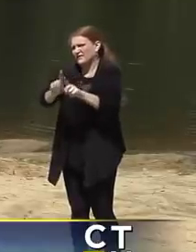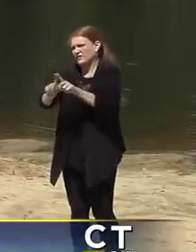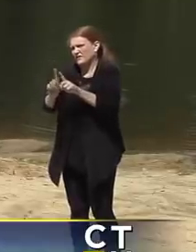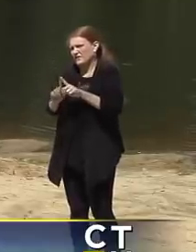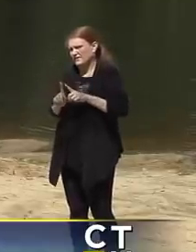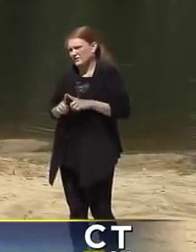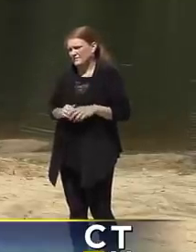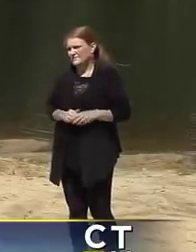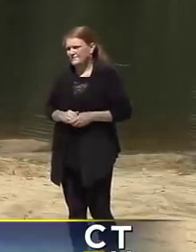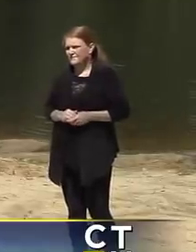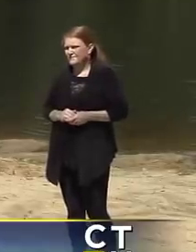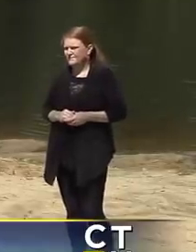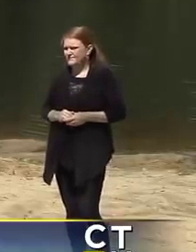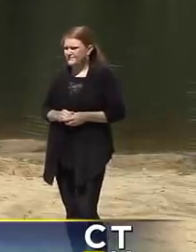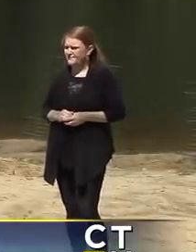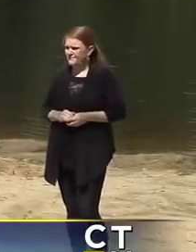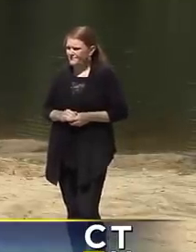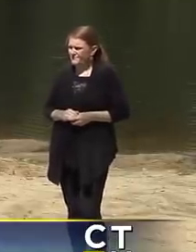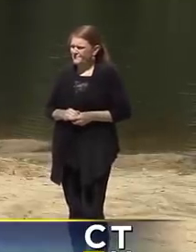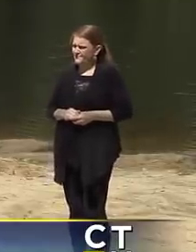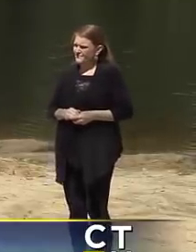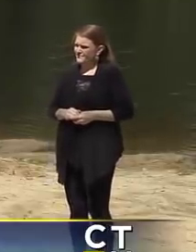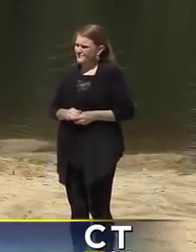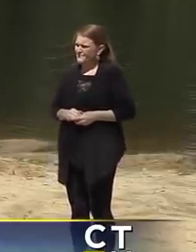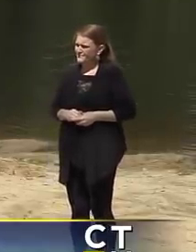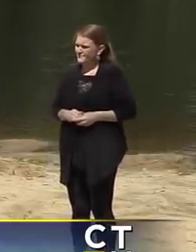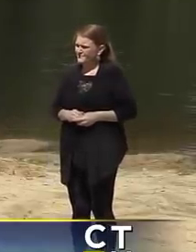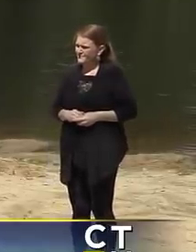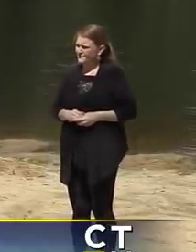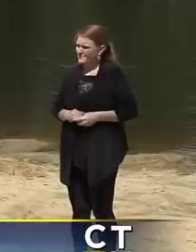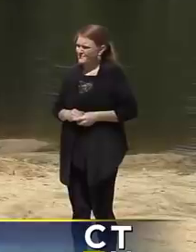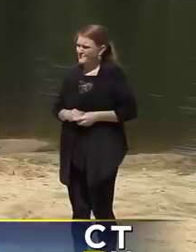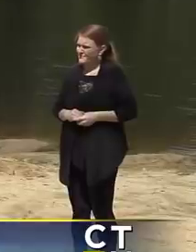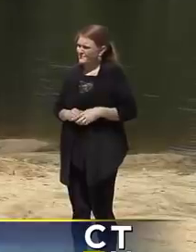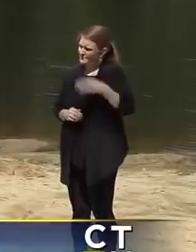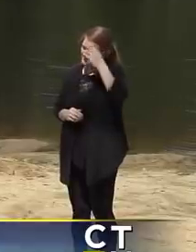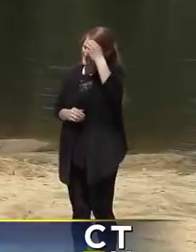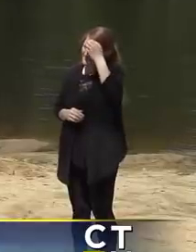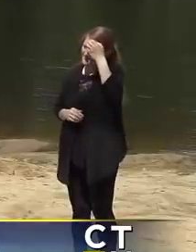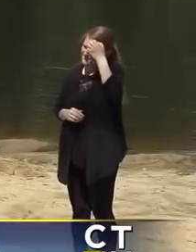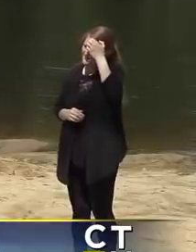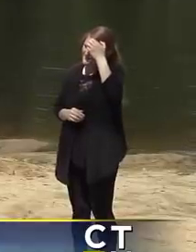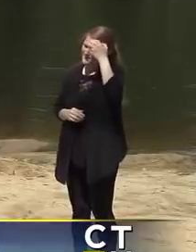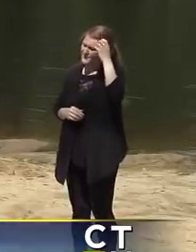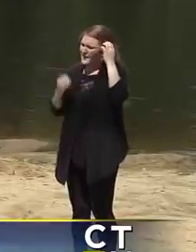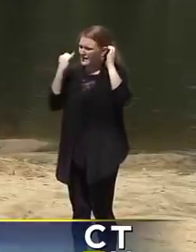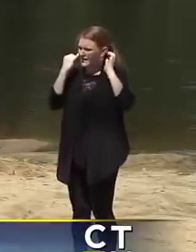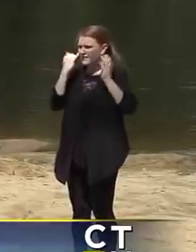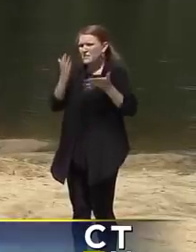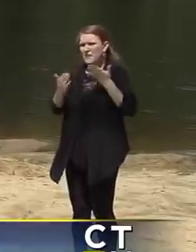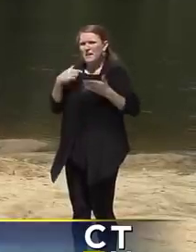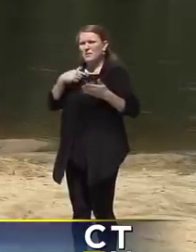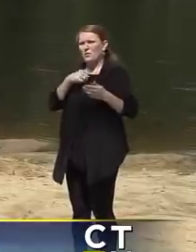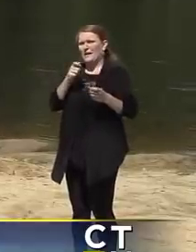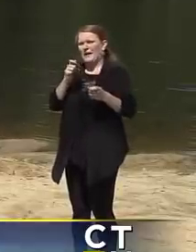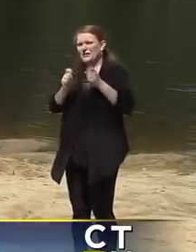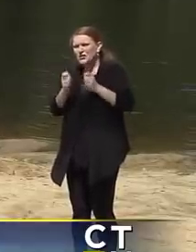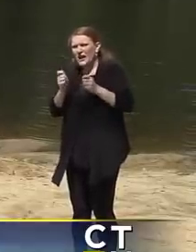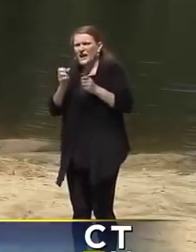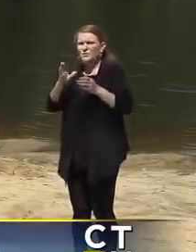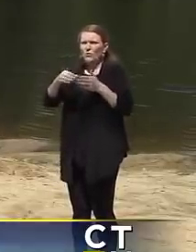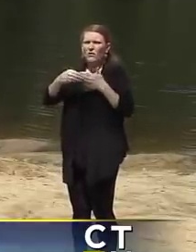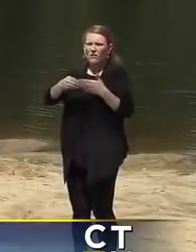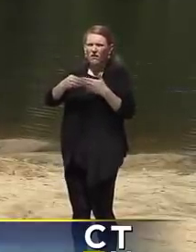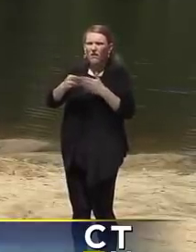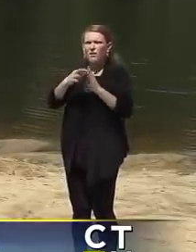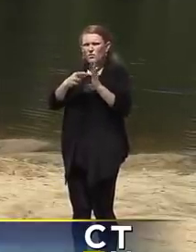reassess based on how that works out, any changes or different things that we can offer than what we're doing